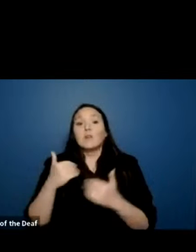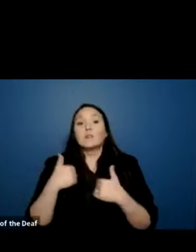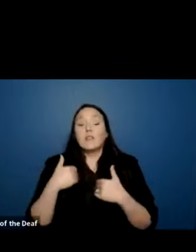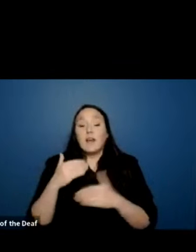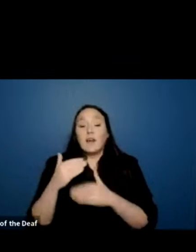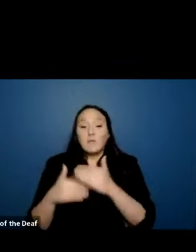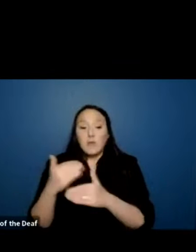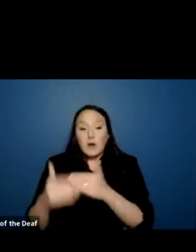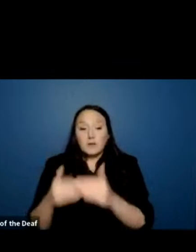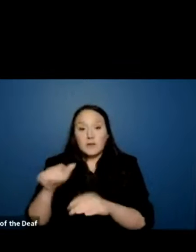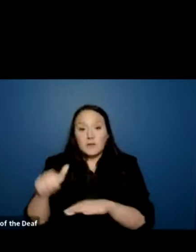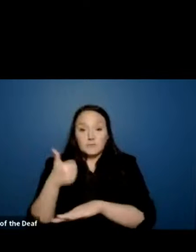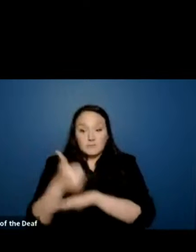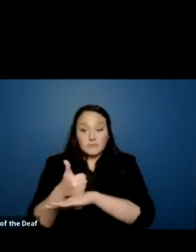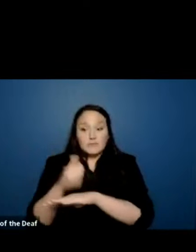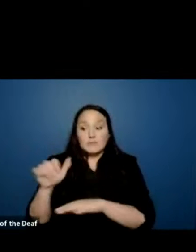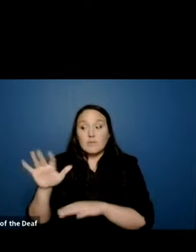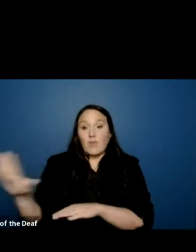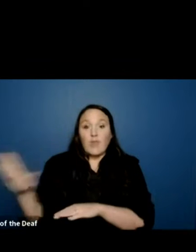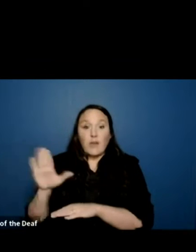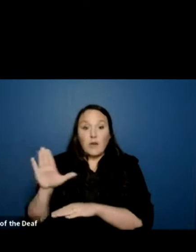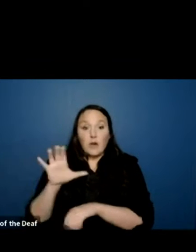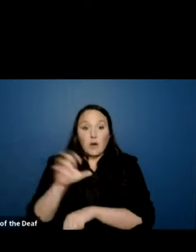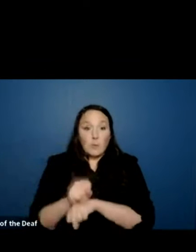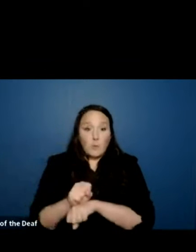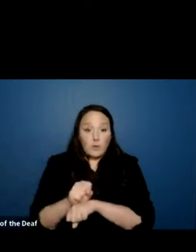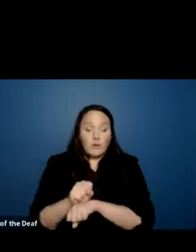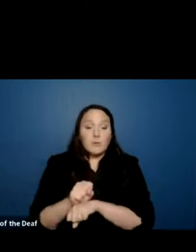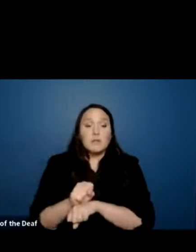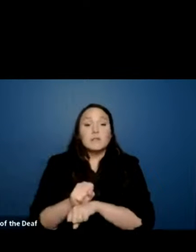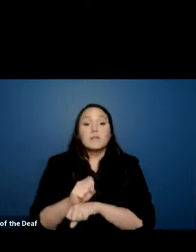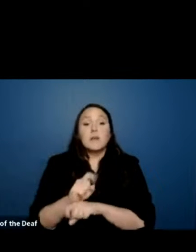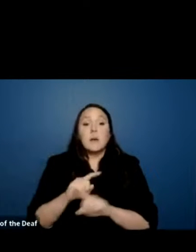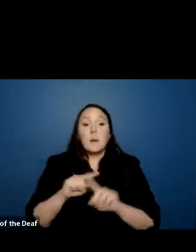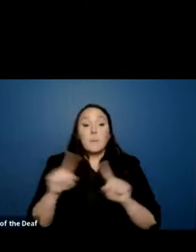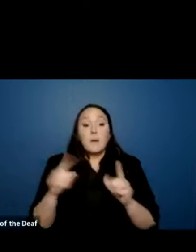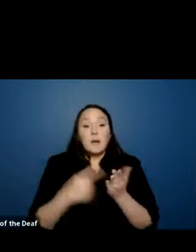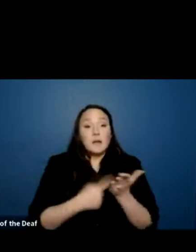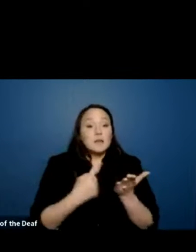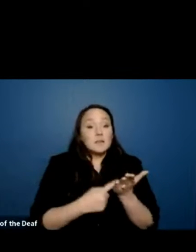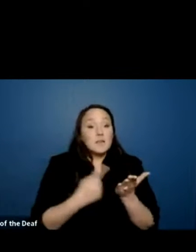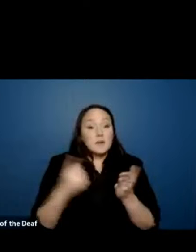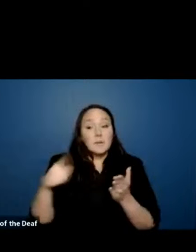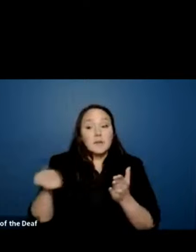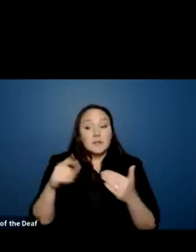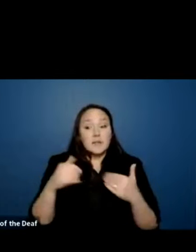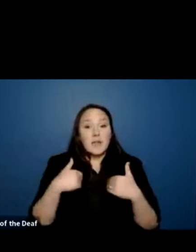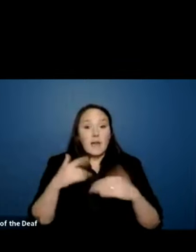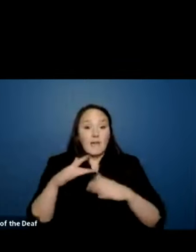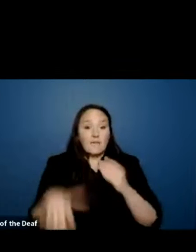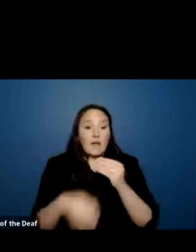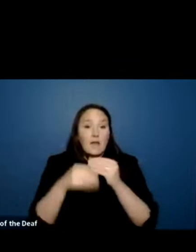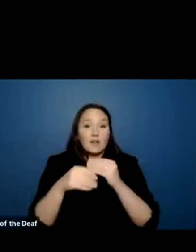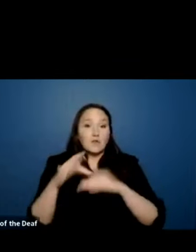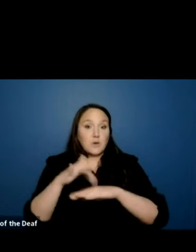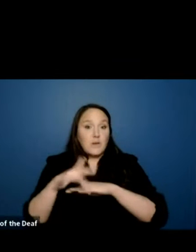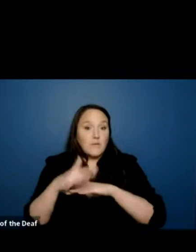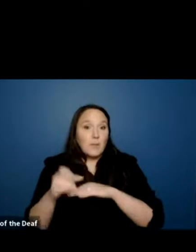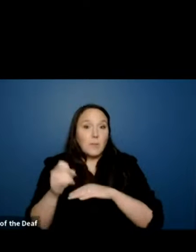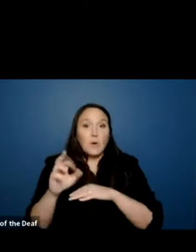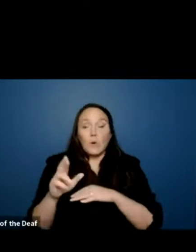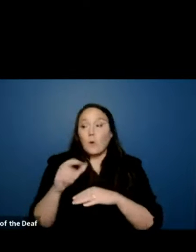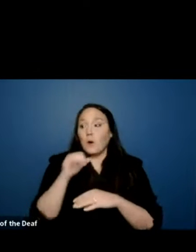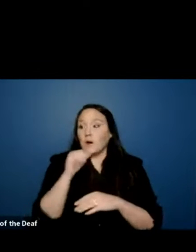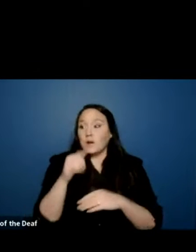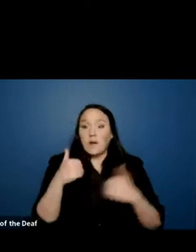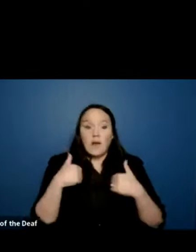to register and schedule their appointments. And however, sometimes they have extra slots available or having trouble filling their